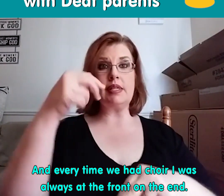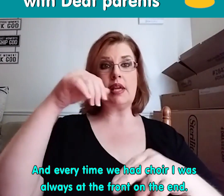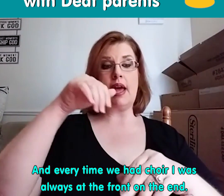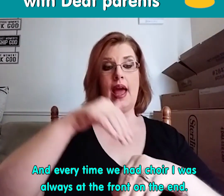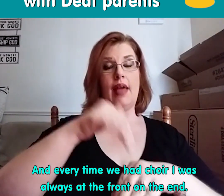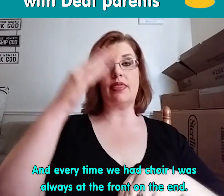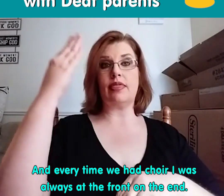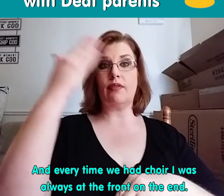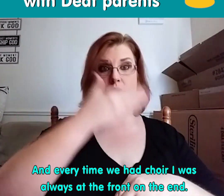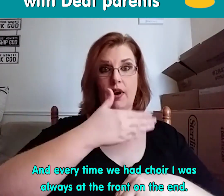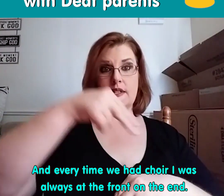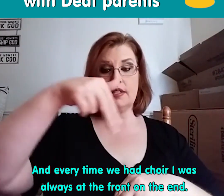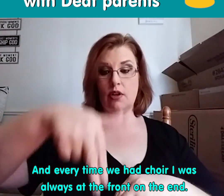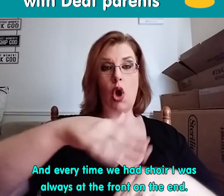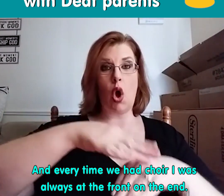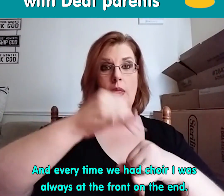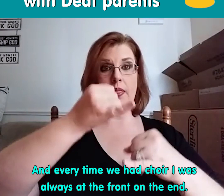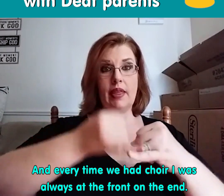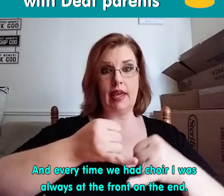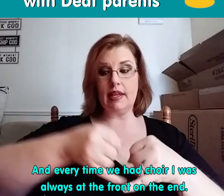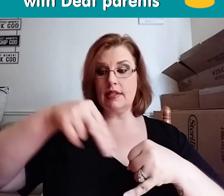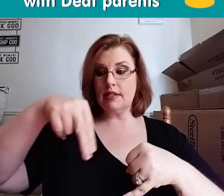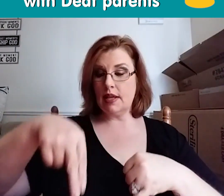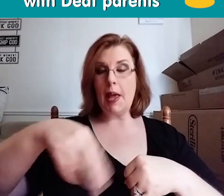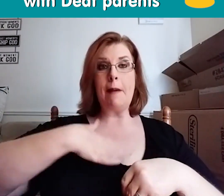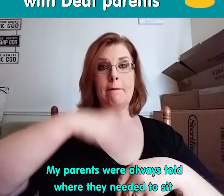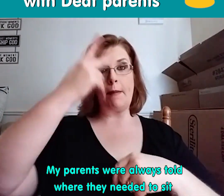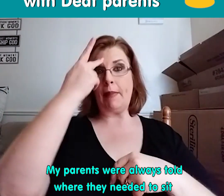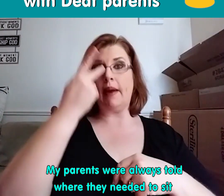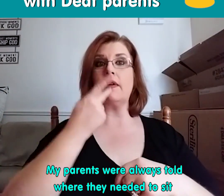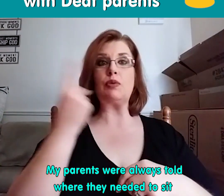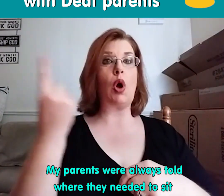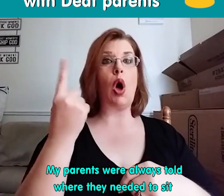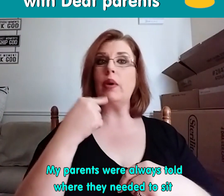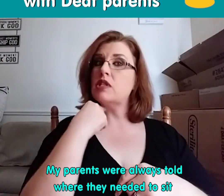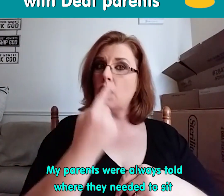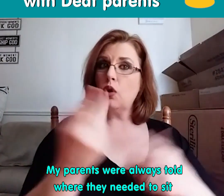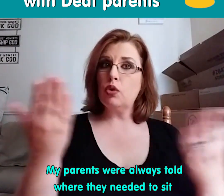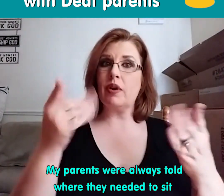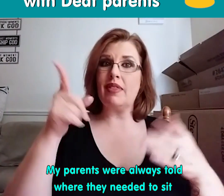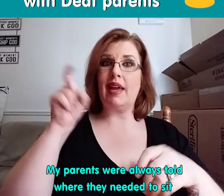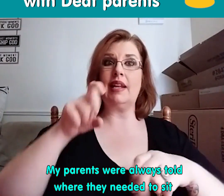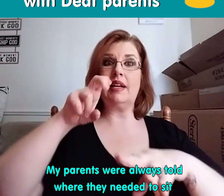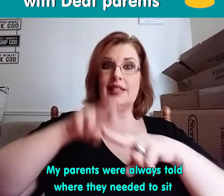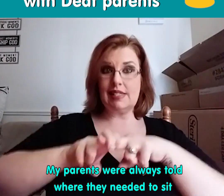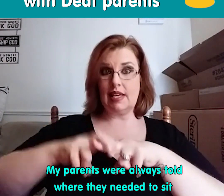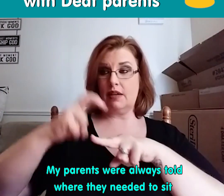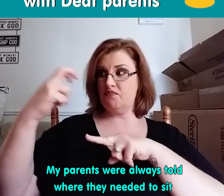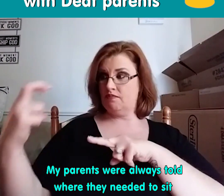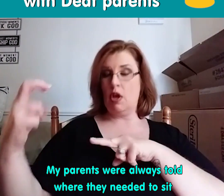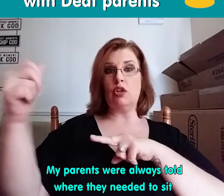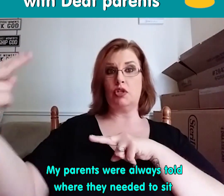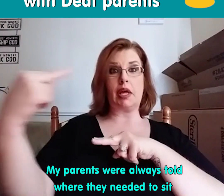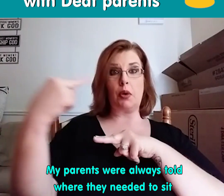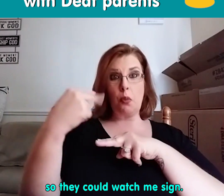always at the front on the end. My parents were always told where they needed to sit so they could